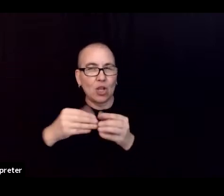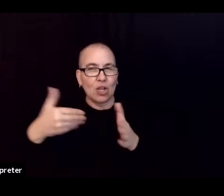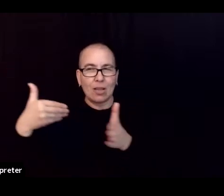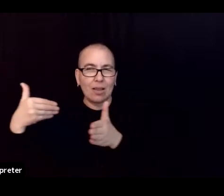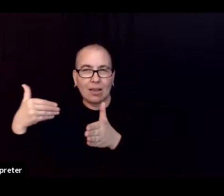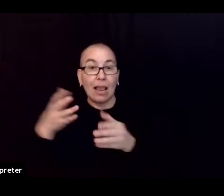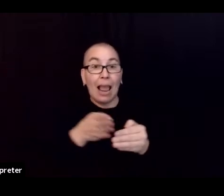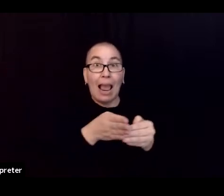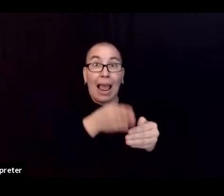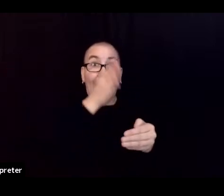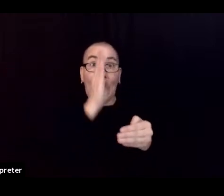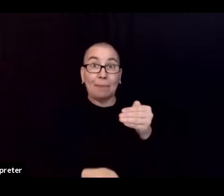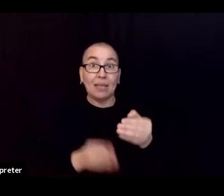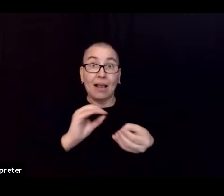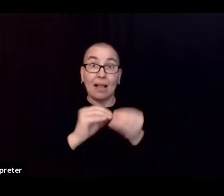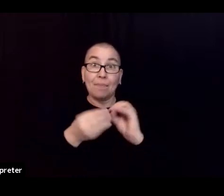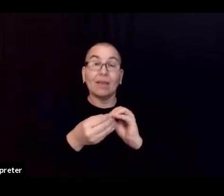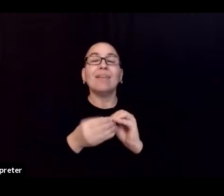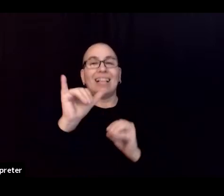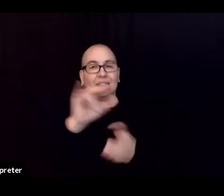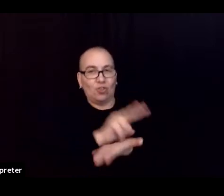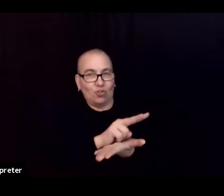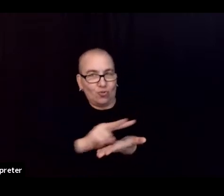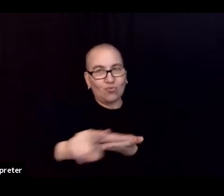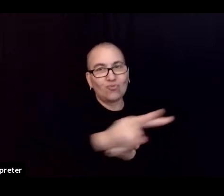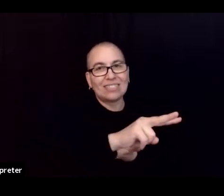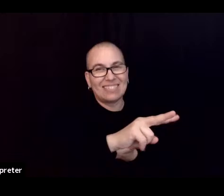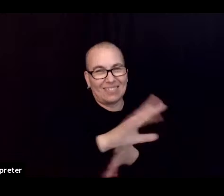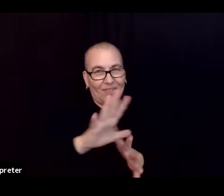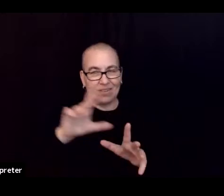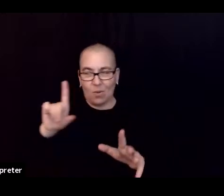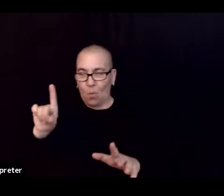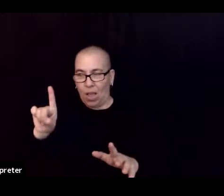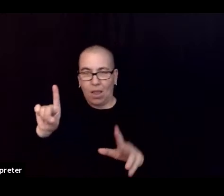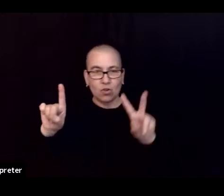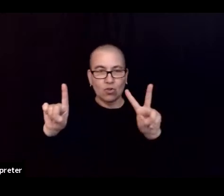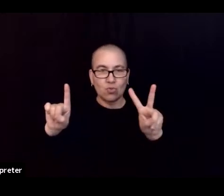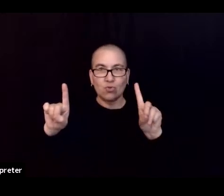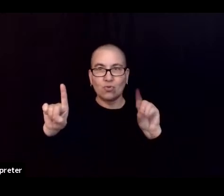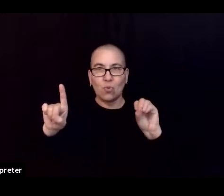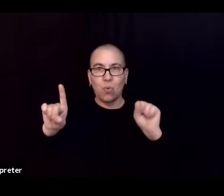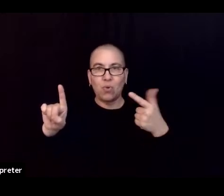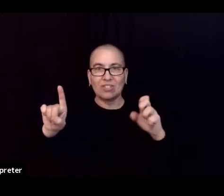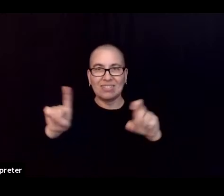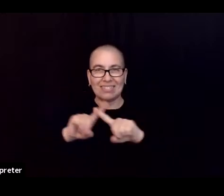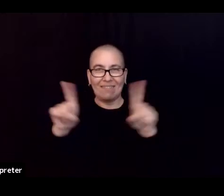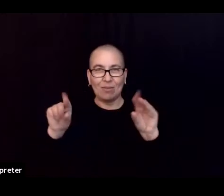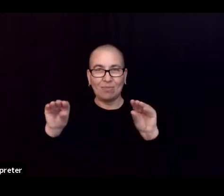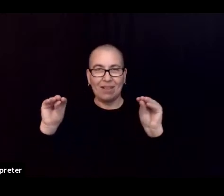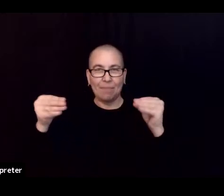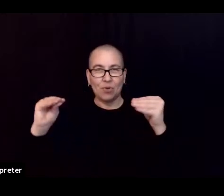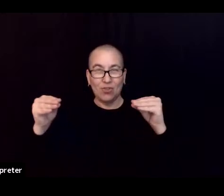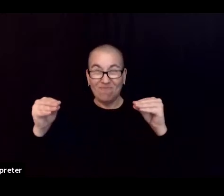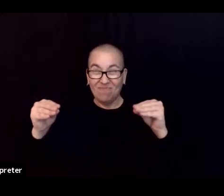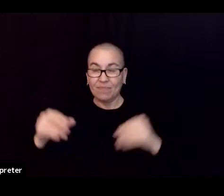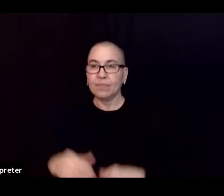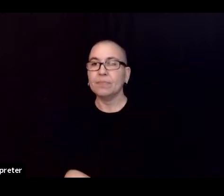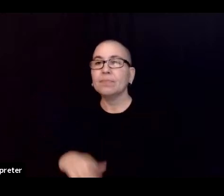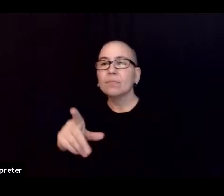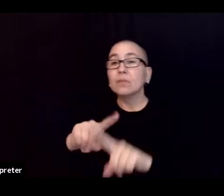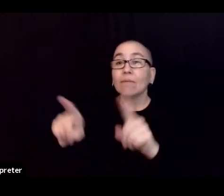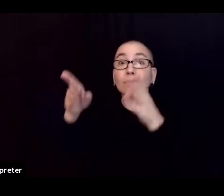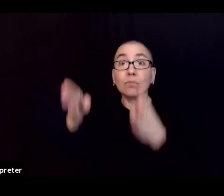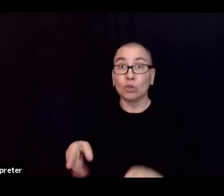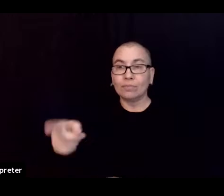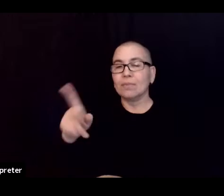Your next question comes from the line of Catherine Richards from Minnesota Public Radio. Your line